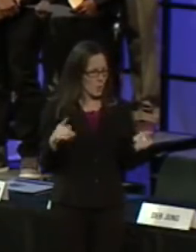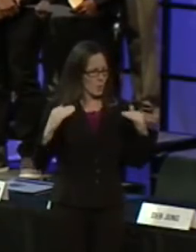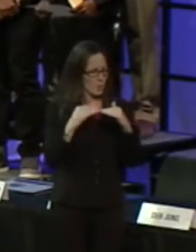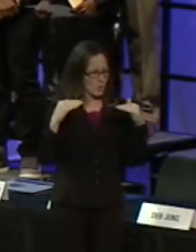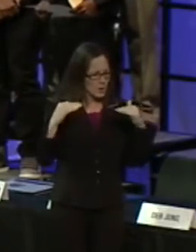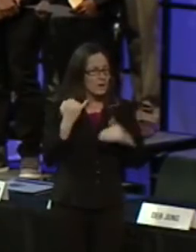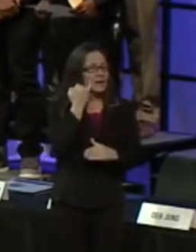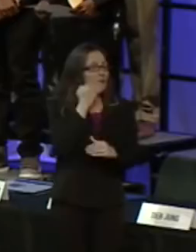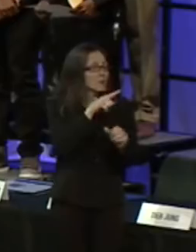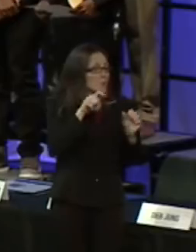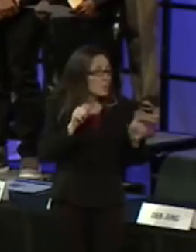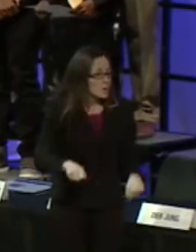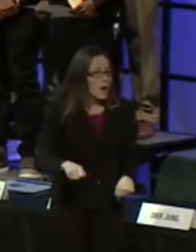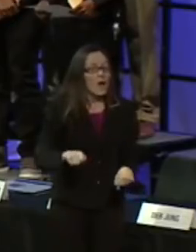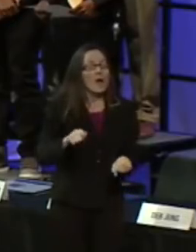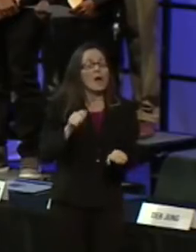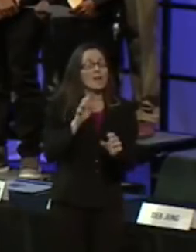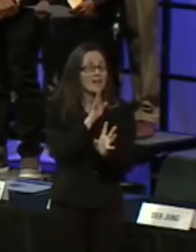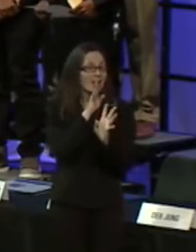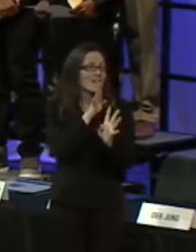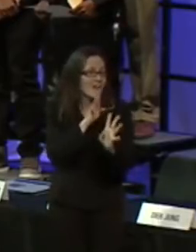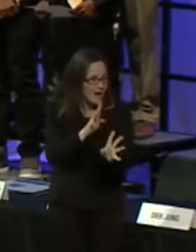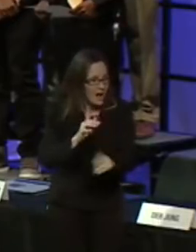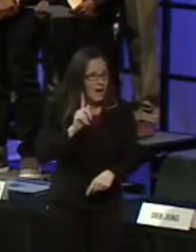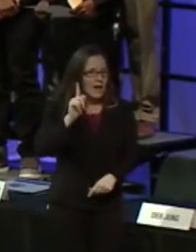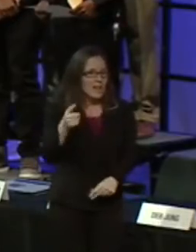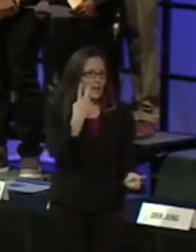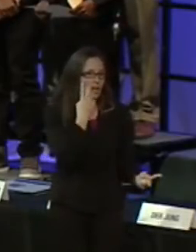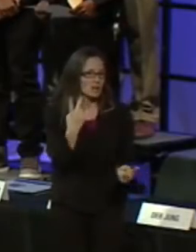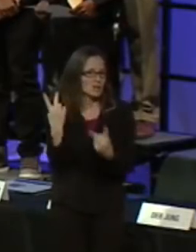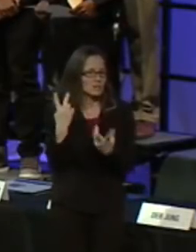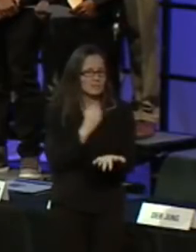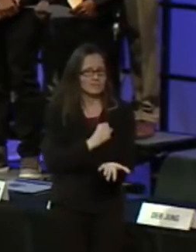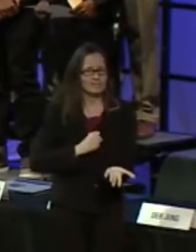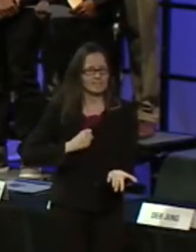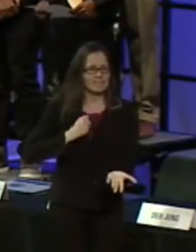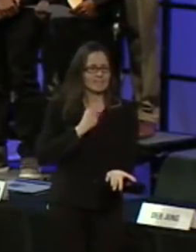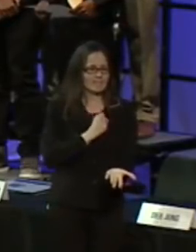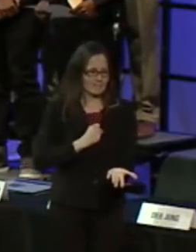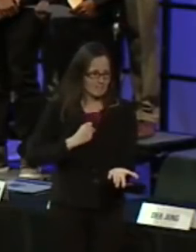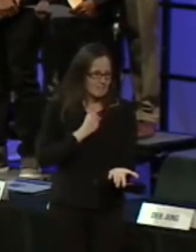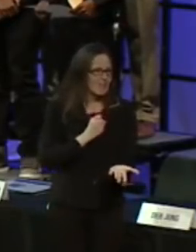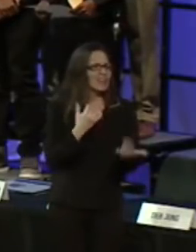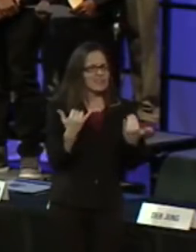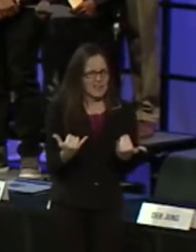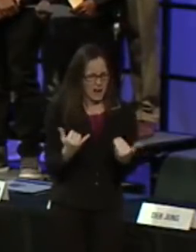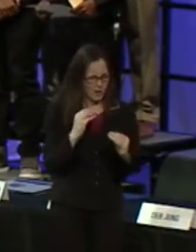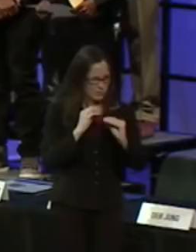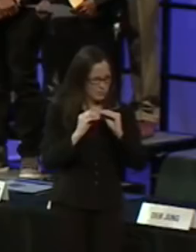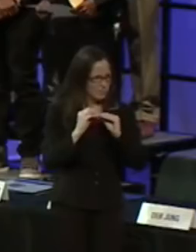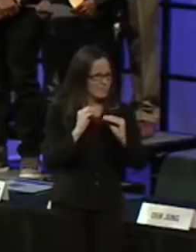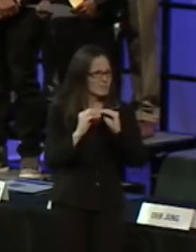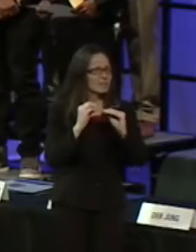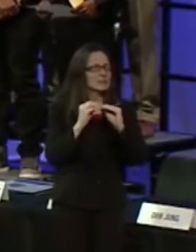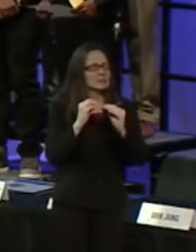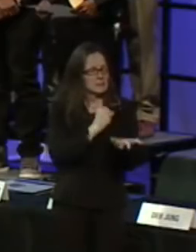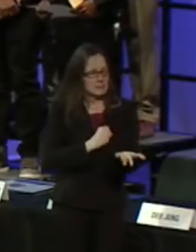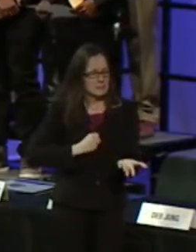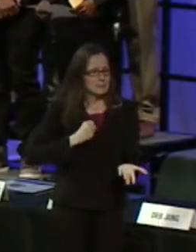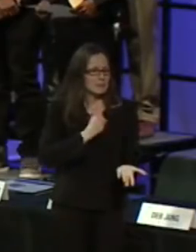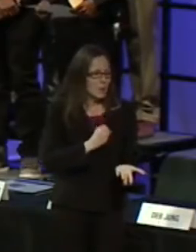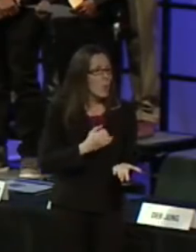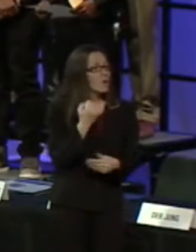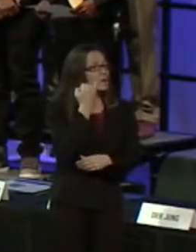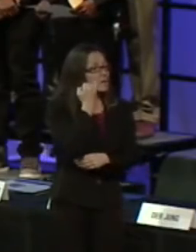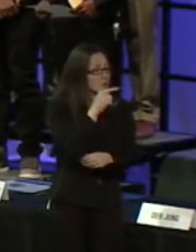spoken, twisted by knaves to make a trap for fools, or watch the things you gave your life to grow broken, and stoop and